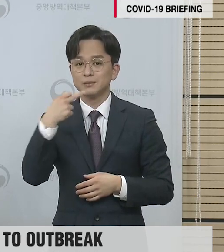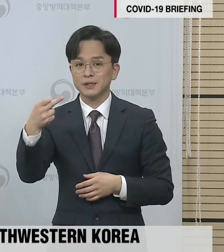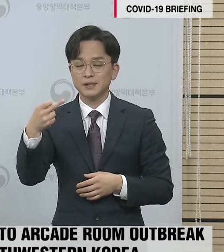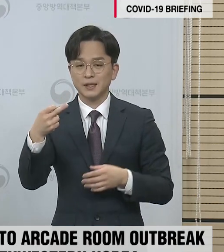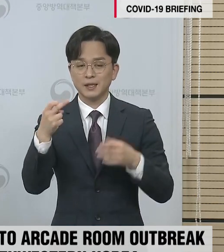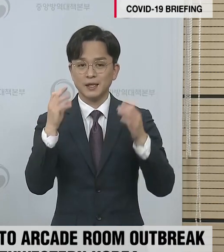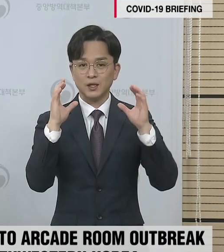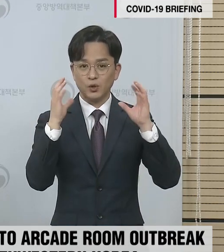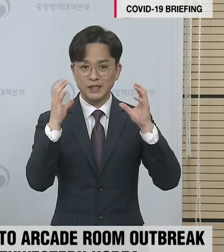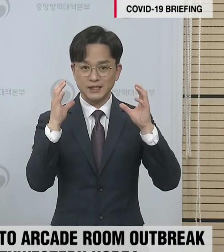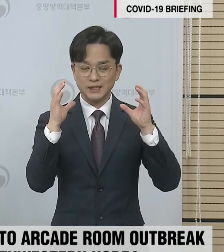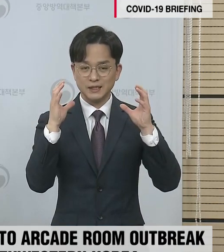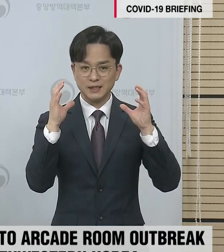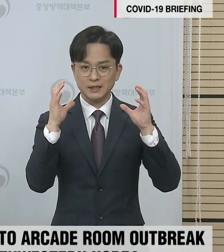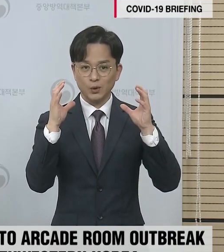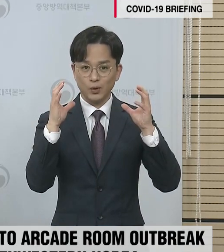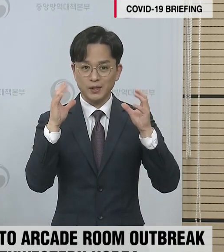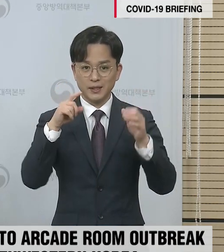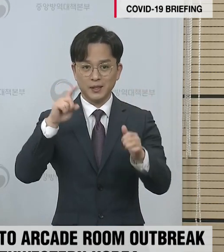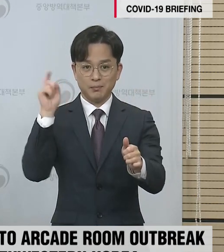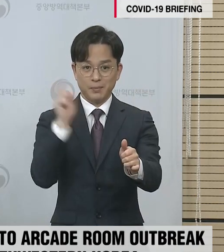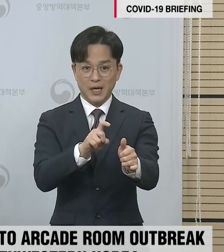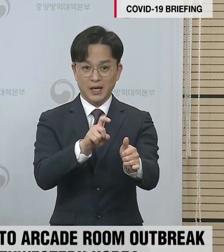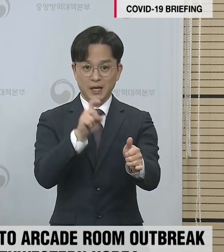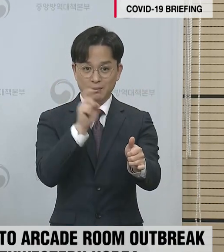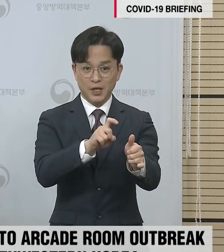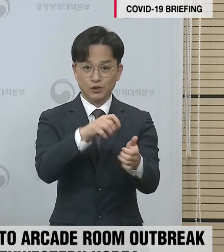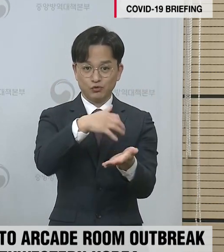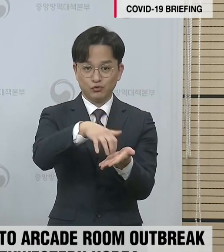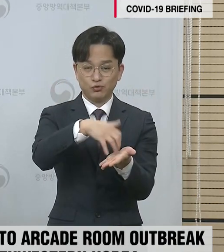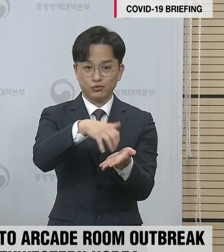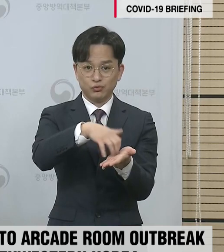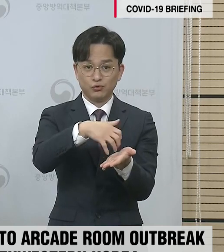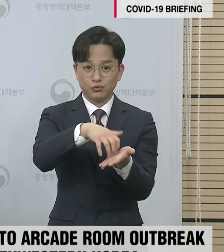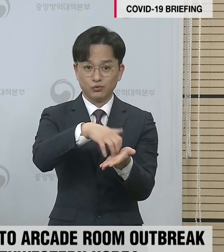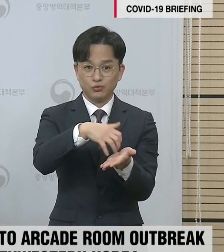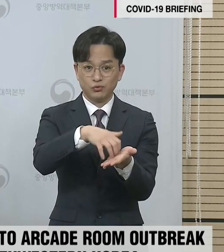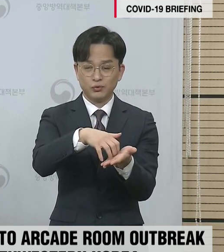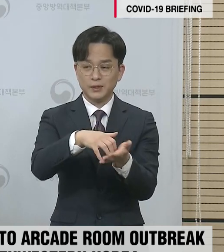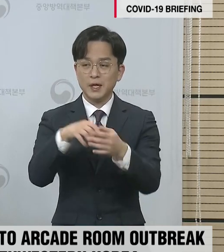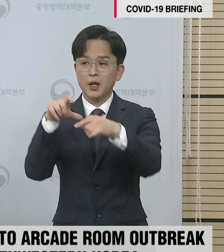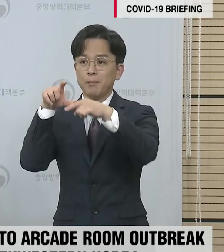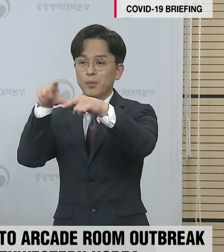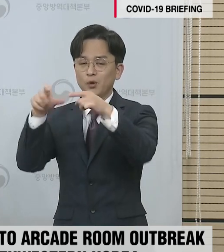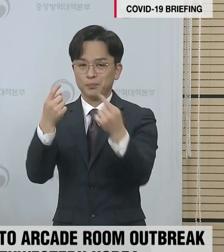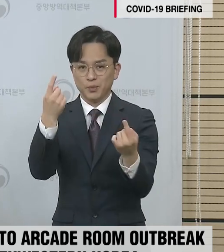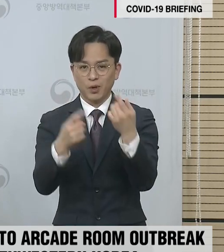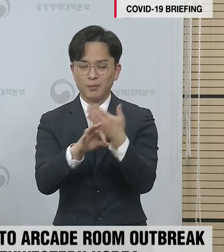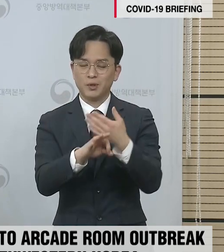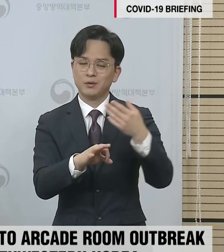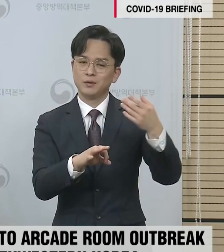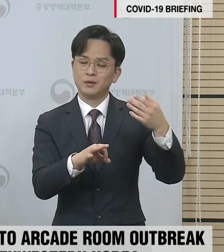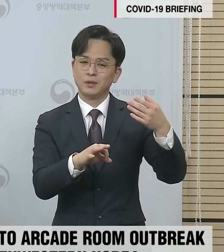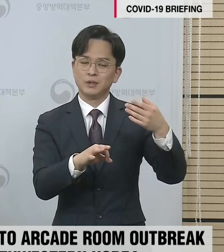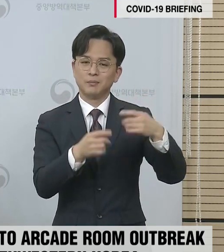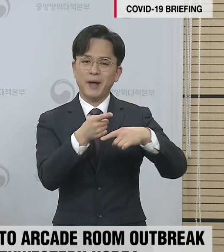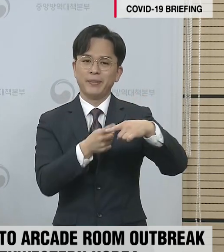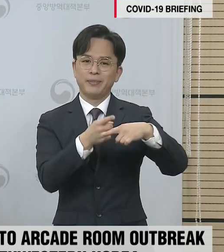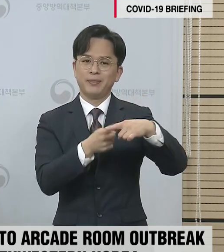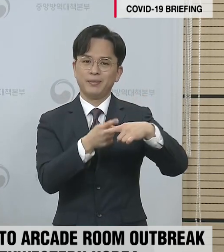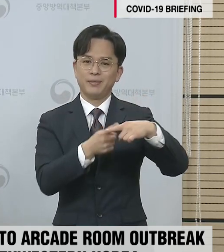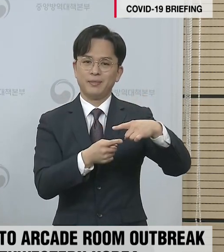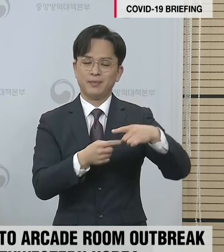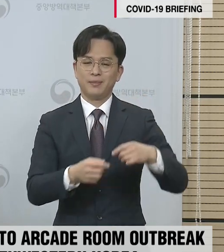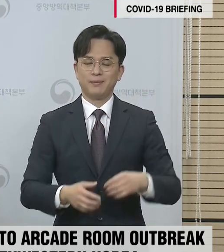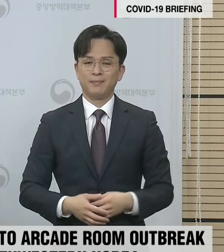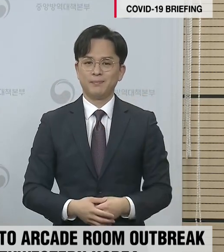especially also those between the age group of 7 and 12, compared to other age groups, we have only seen half of